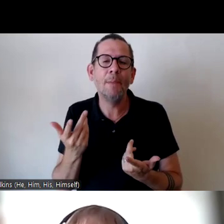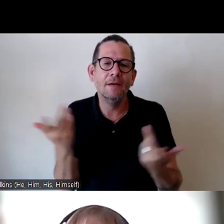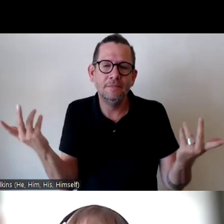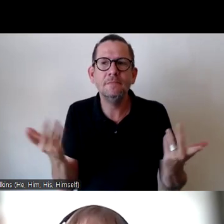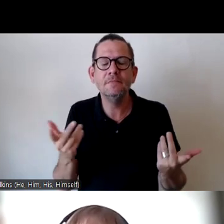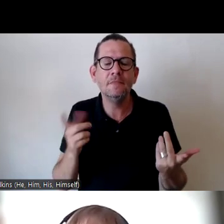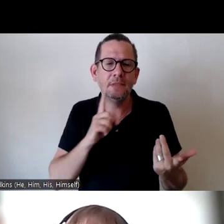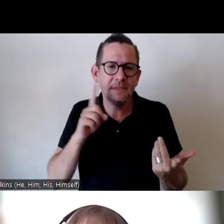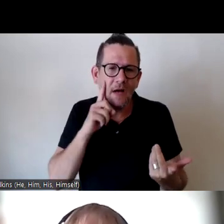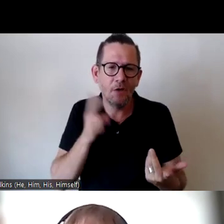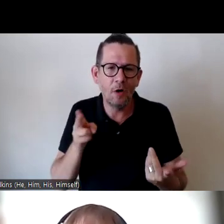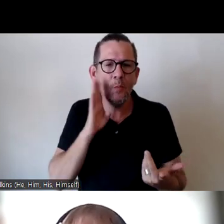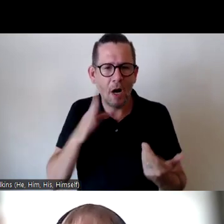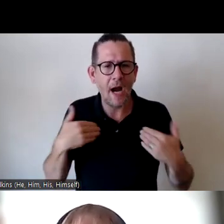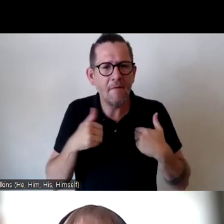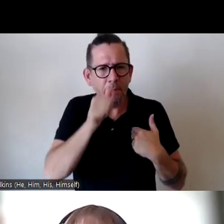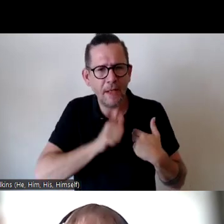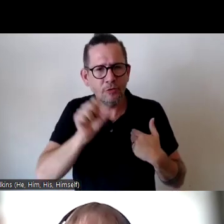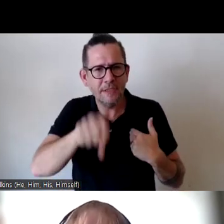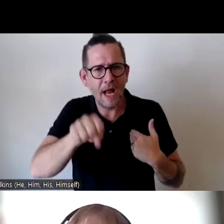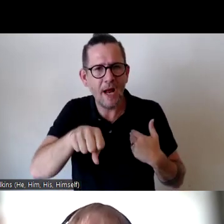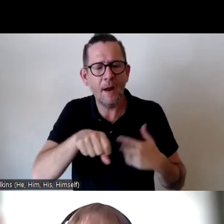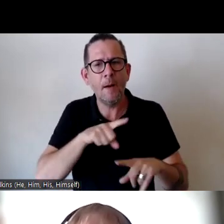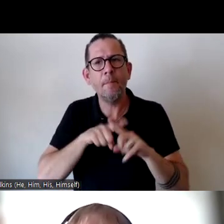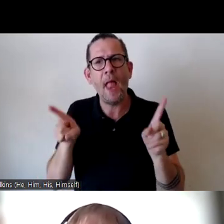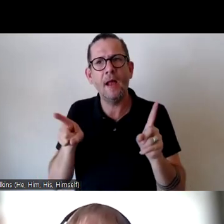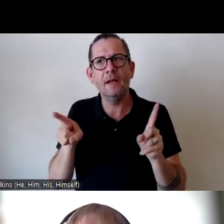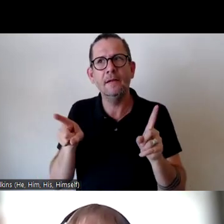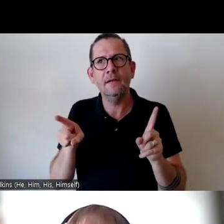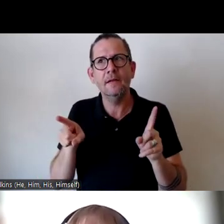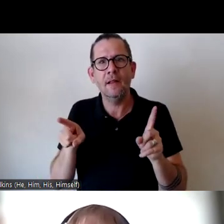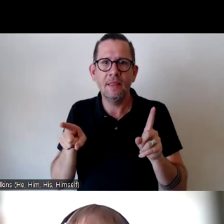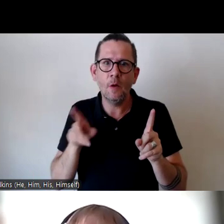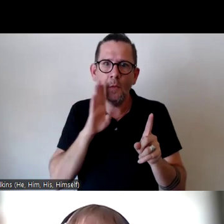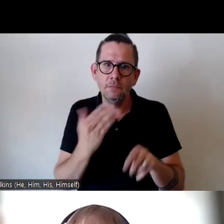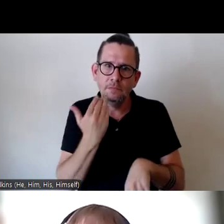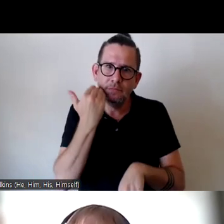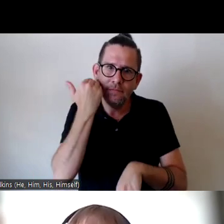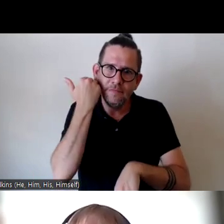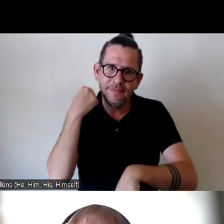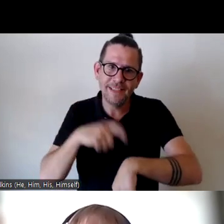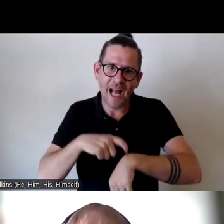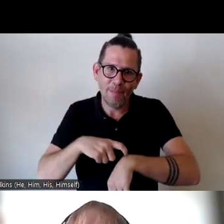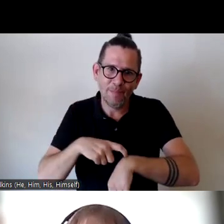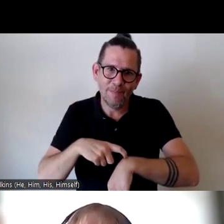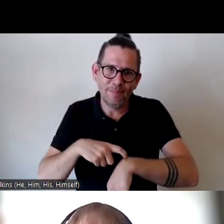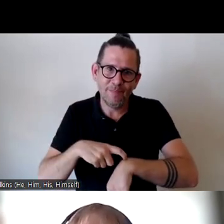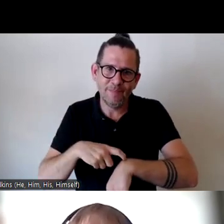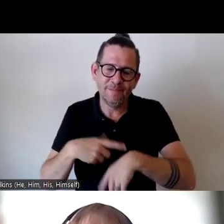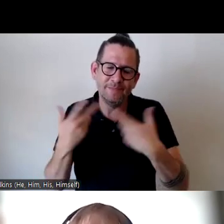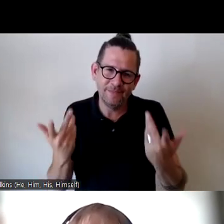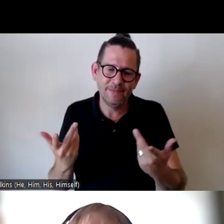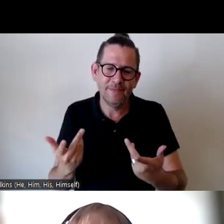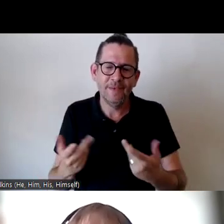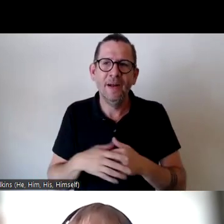don't finger spell at all. That's tiring for both. I mean, deaf and hard of hearing individuals, yes, we use finger spelling, but it takes